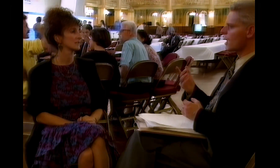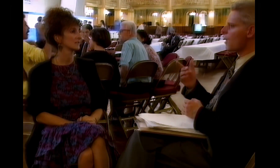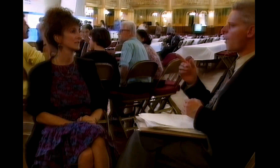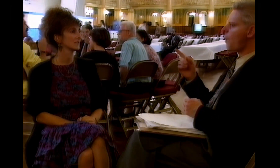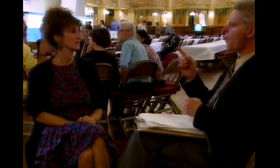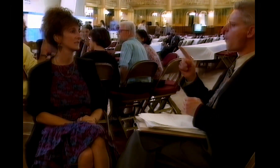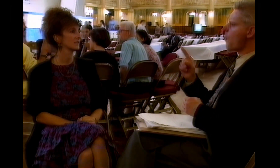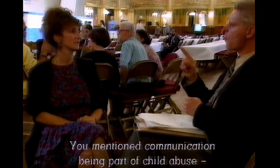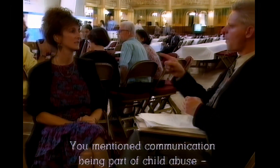Okay.